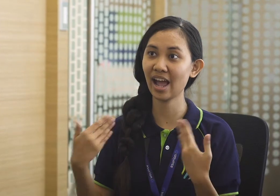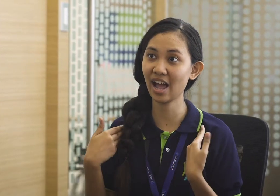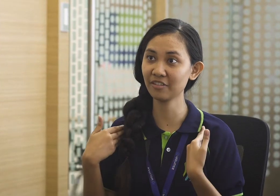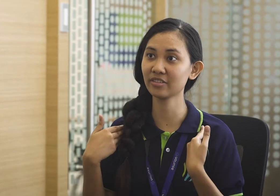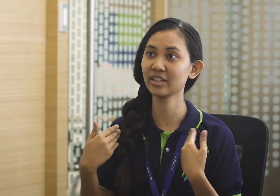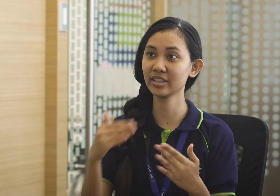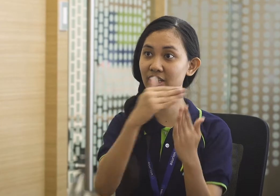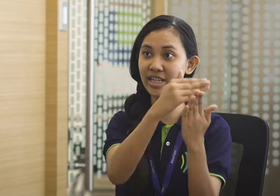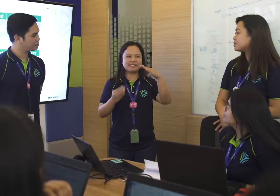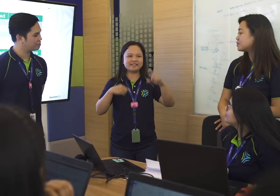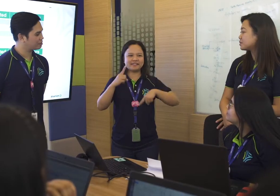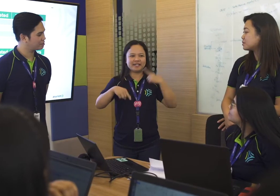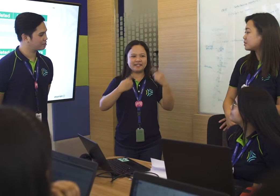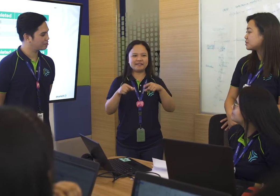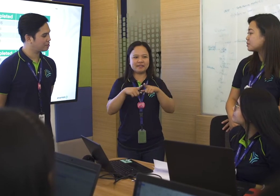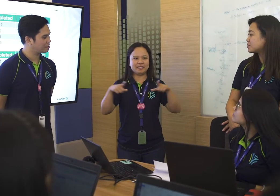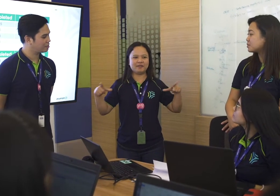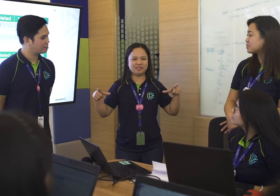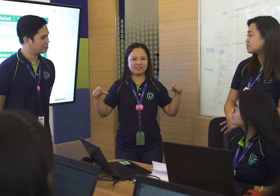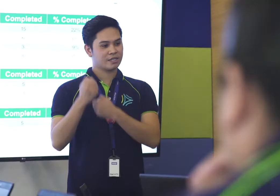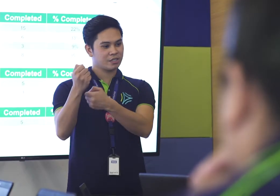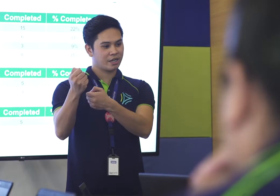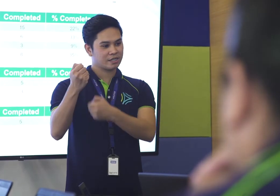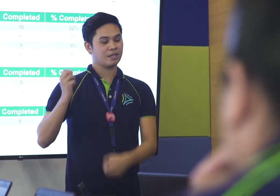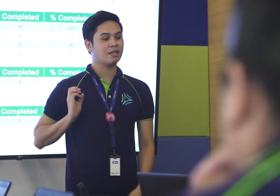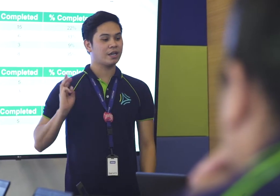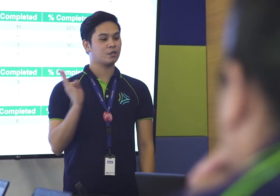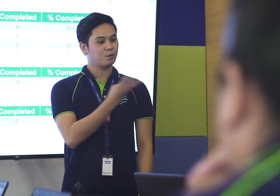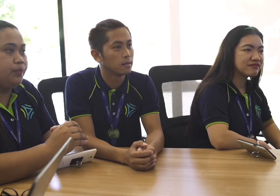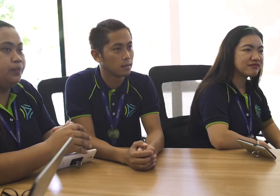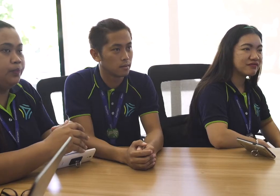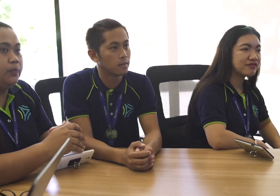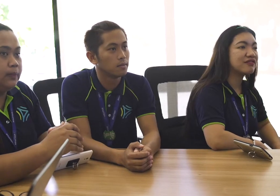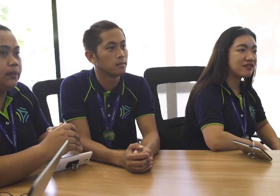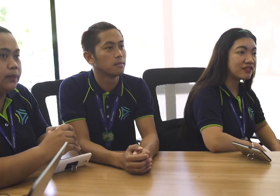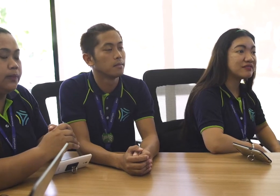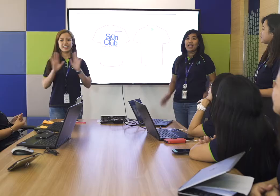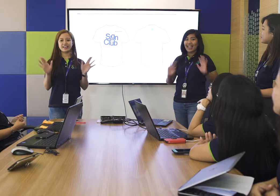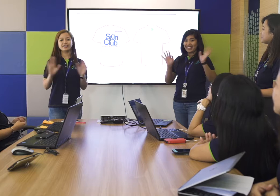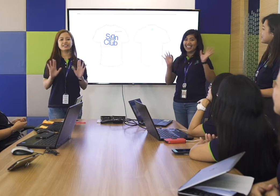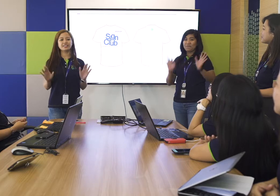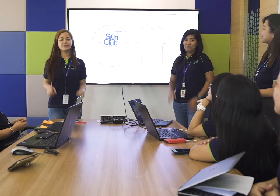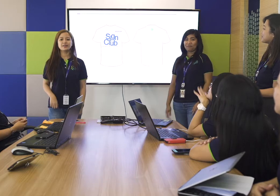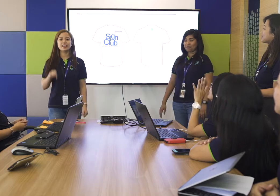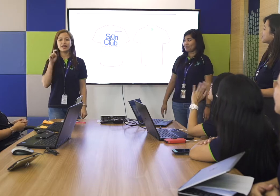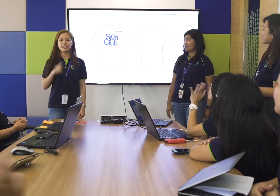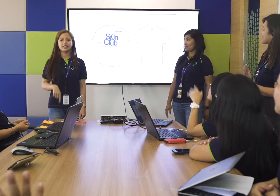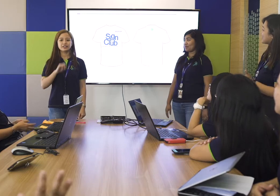year, we have the basic and advanced classes, wherein we have 113 total registered participants,